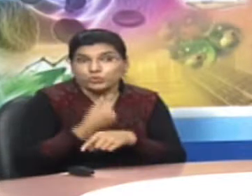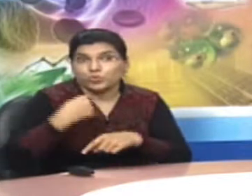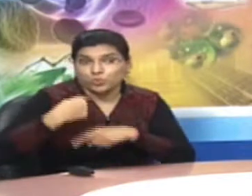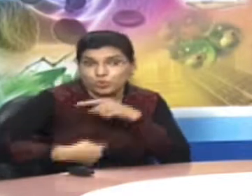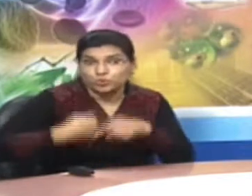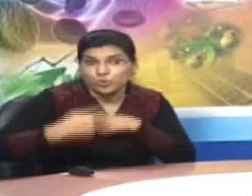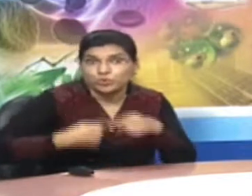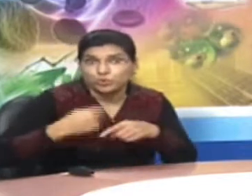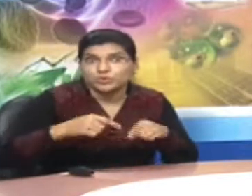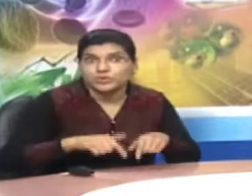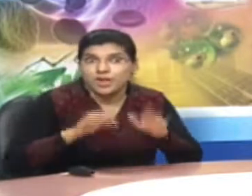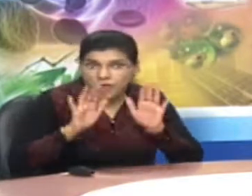a lot of time.